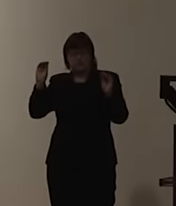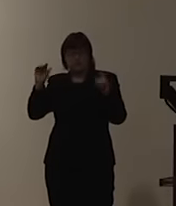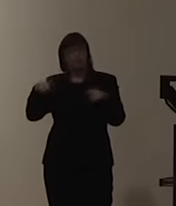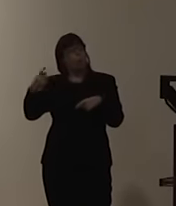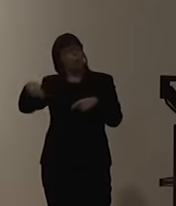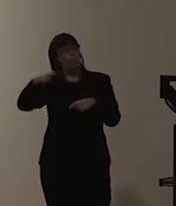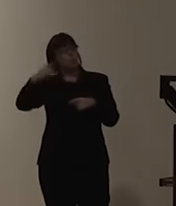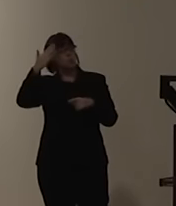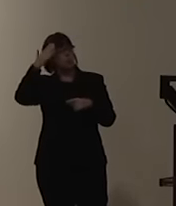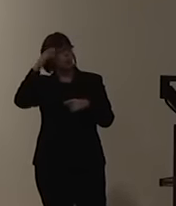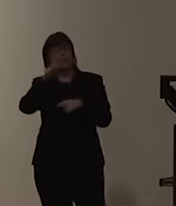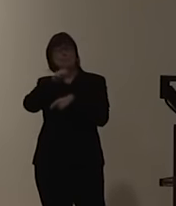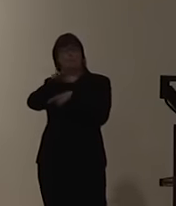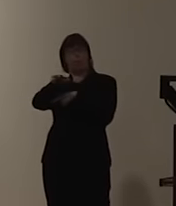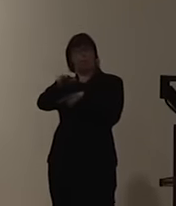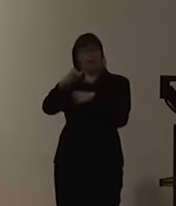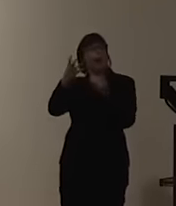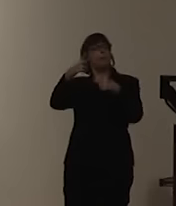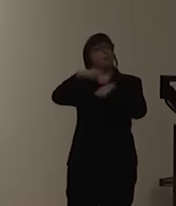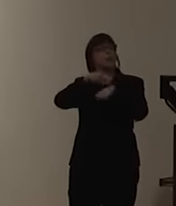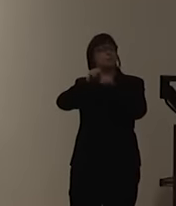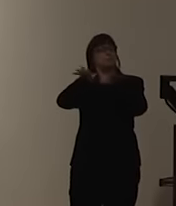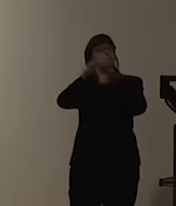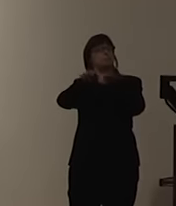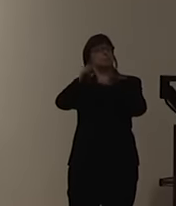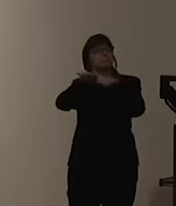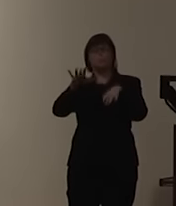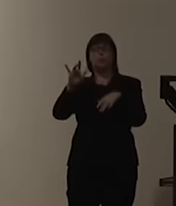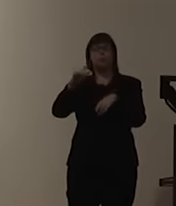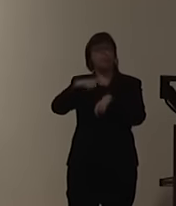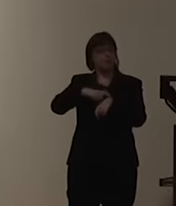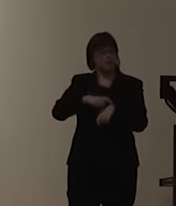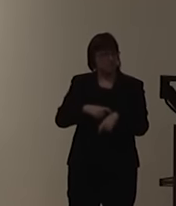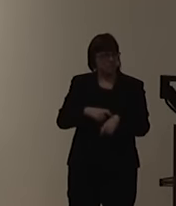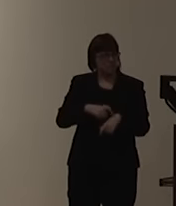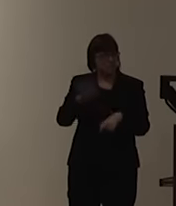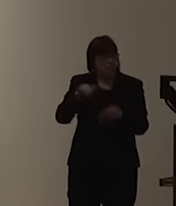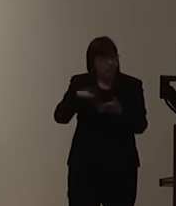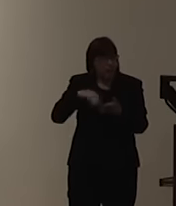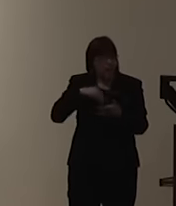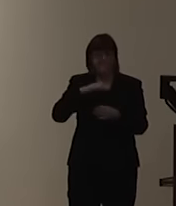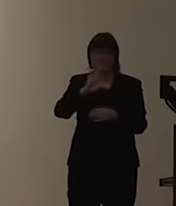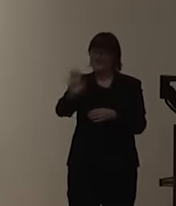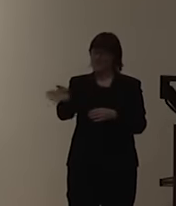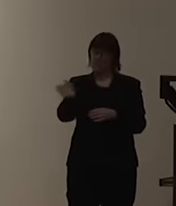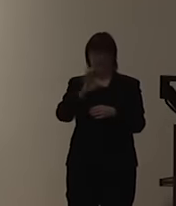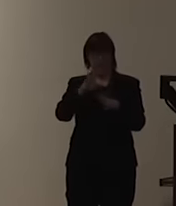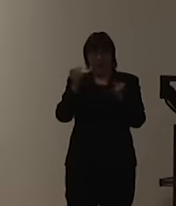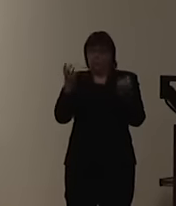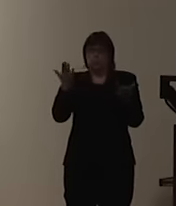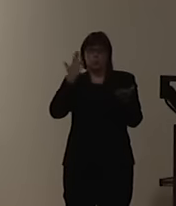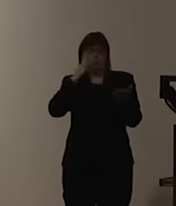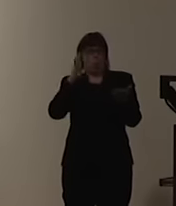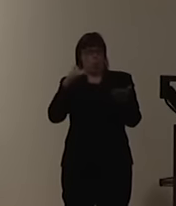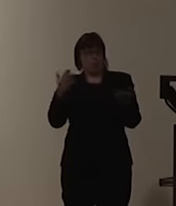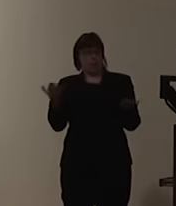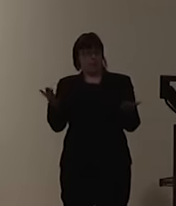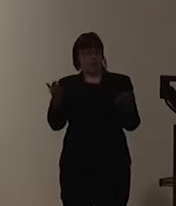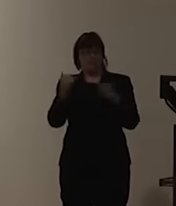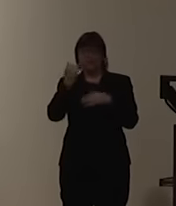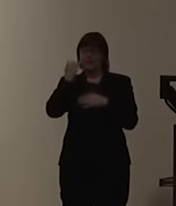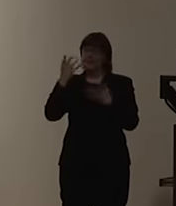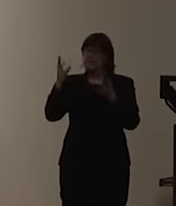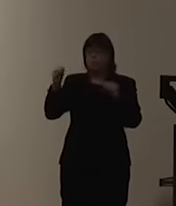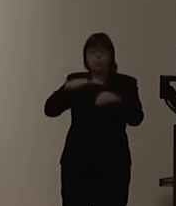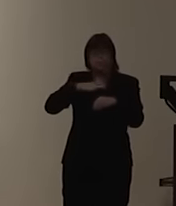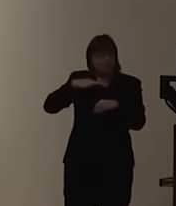epidemics of Ebola. Don't believe it. I mean, how could they know, right? Think about it. If there isn't the staff or the stuff or the space